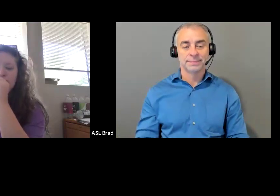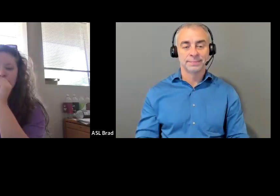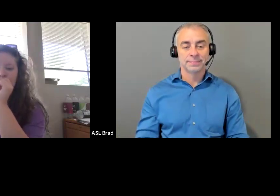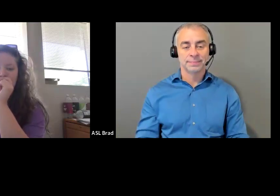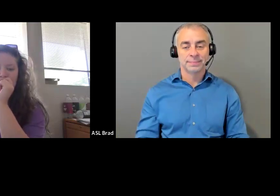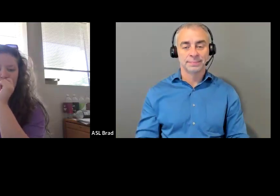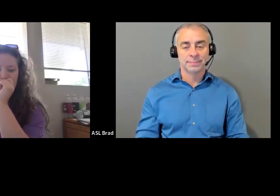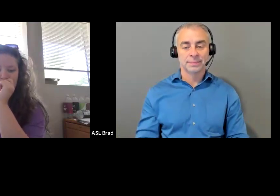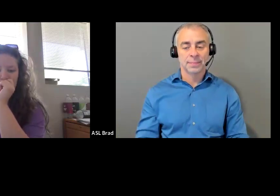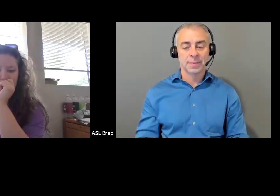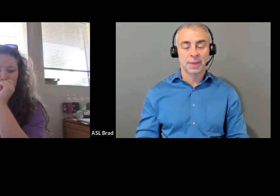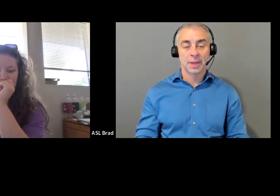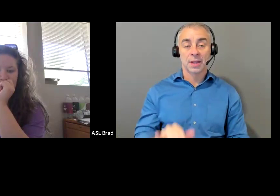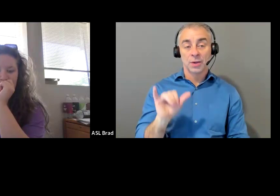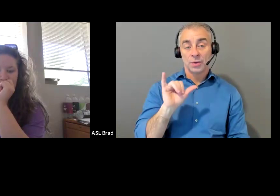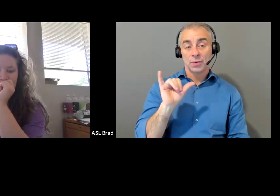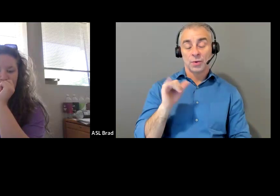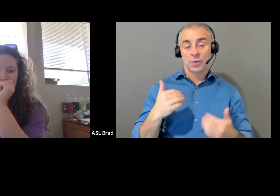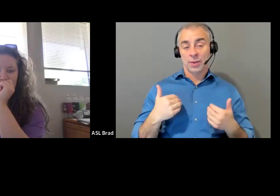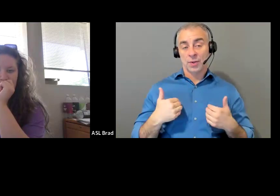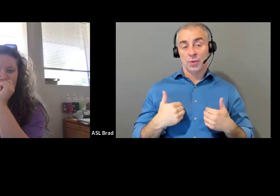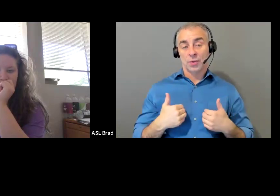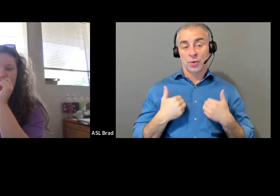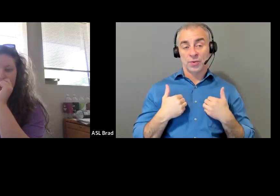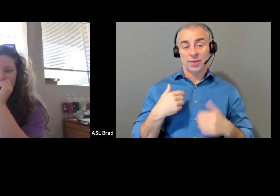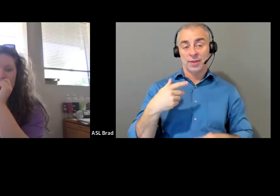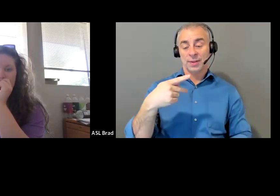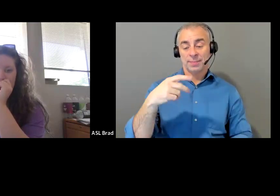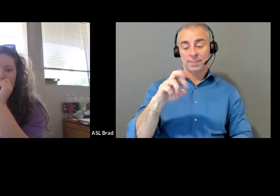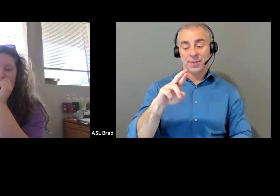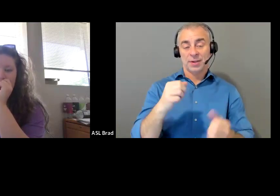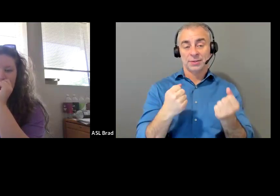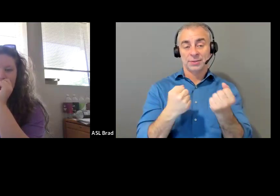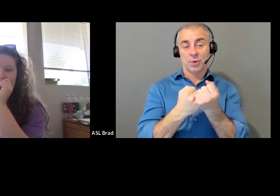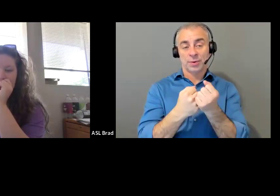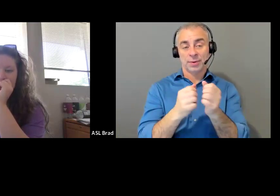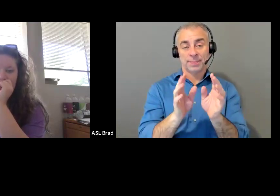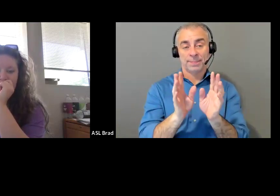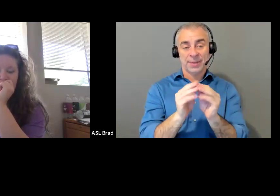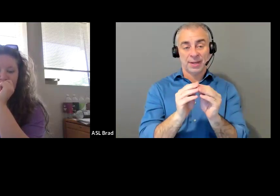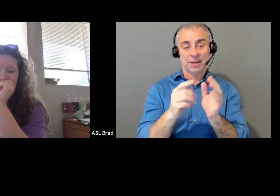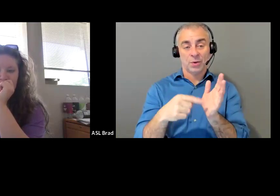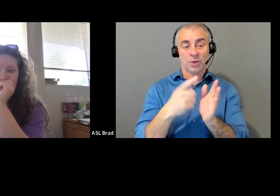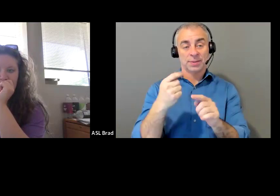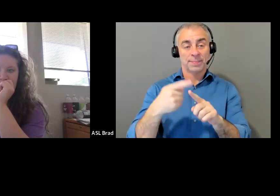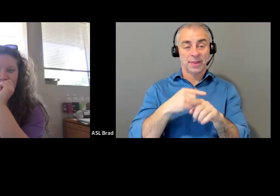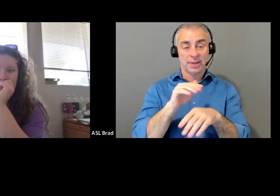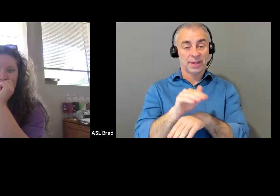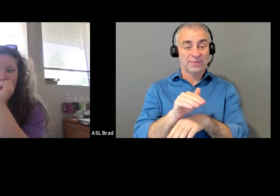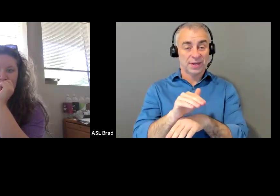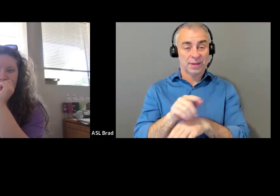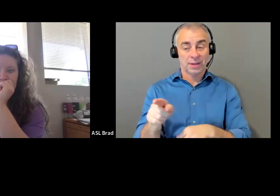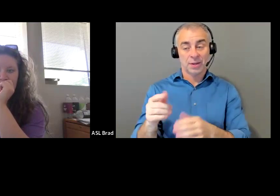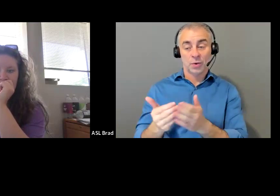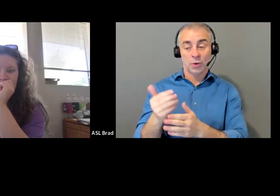There's also a youth peer support call, which happens once a month in the evening. So the new position